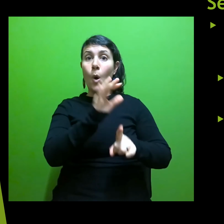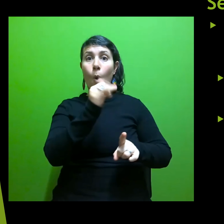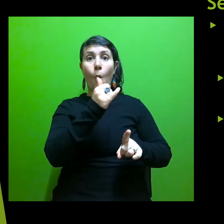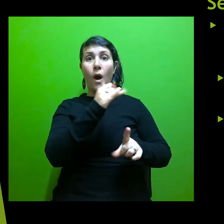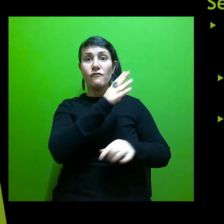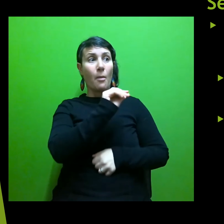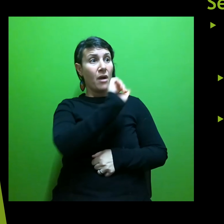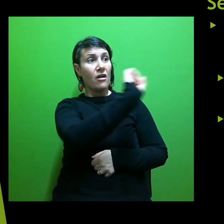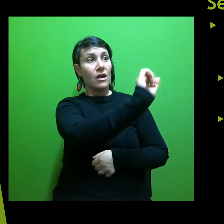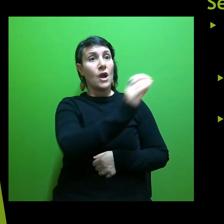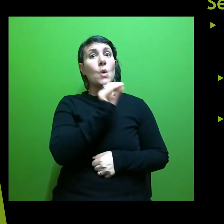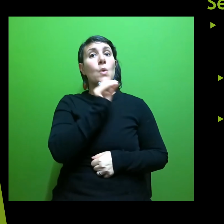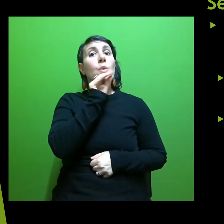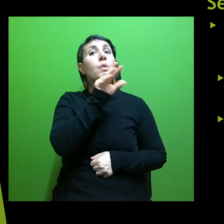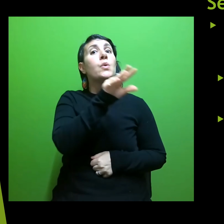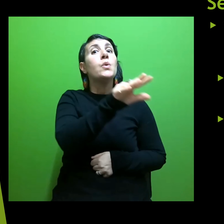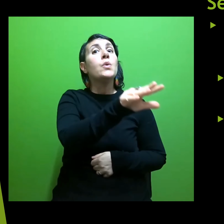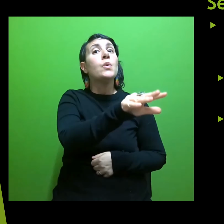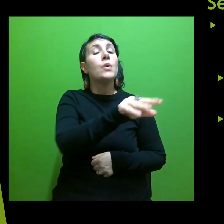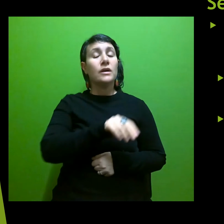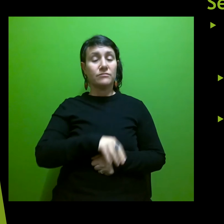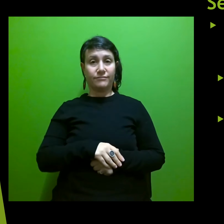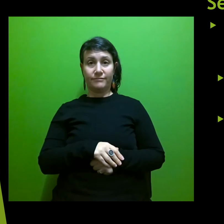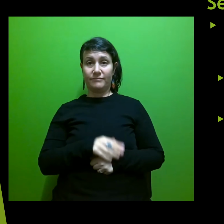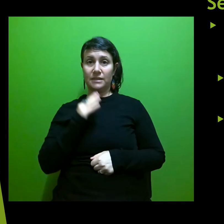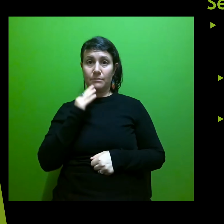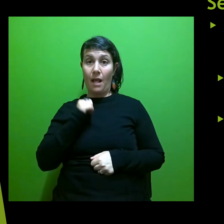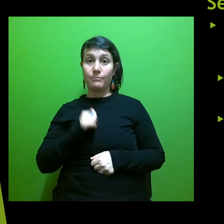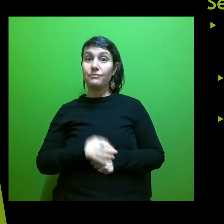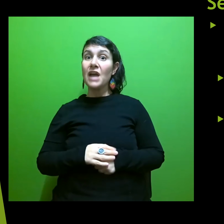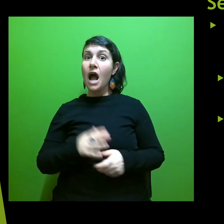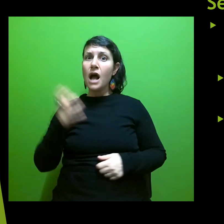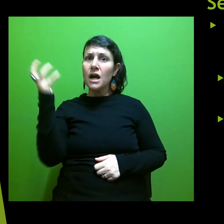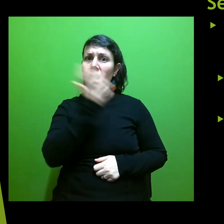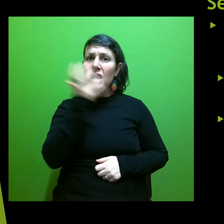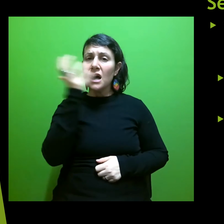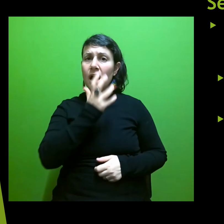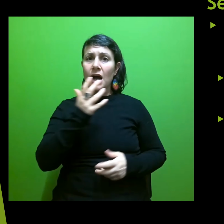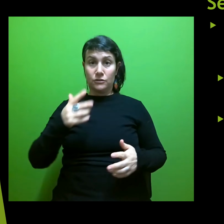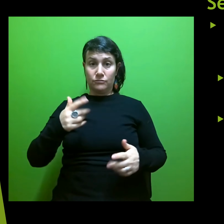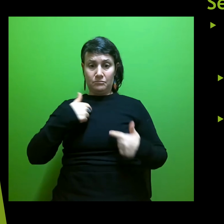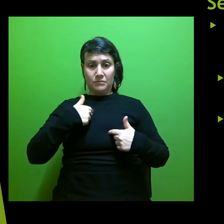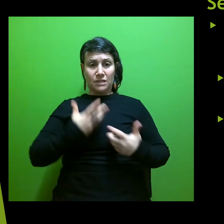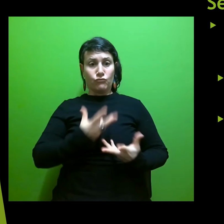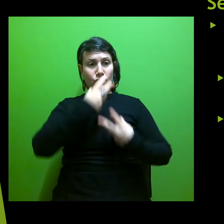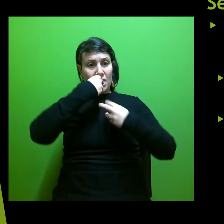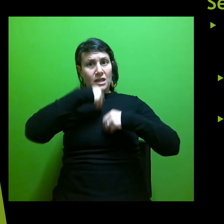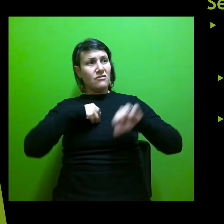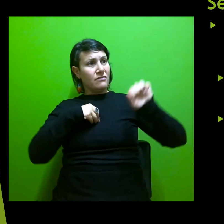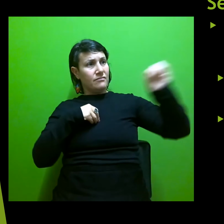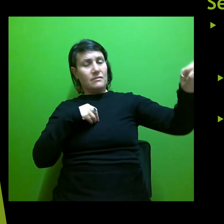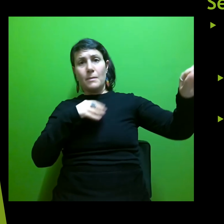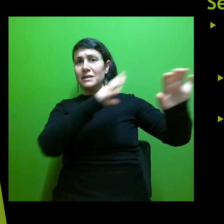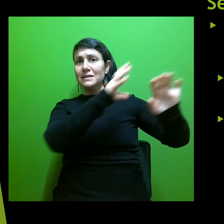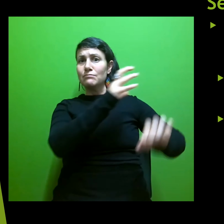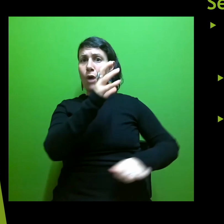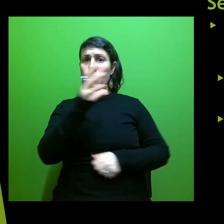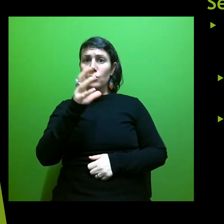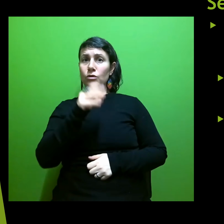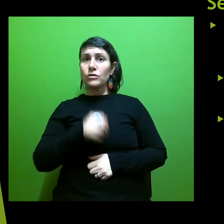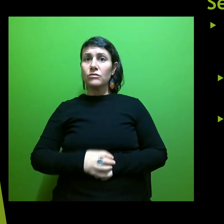is extremely dangerous for people to be breathing in second-hand smoke, especially when it's somebody, say,